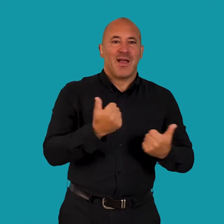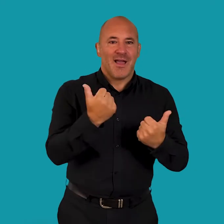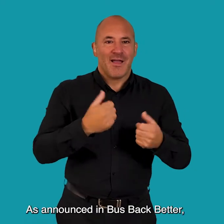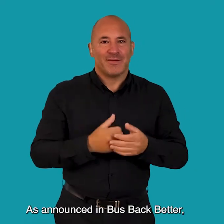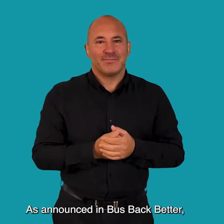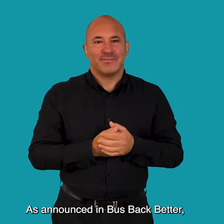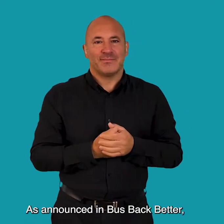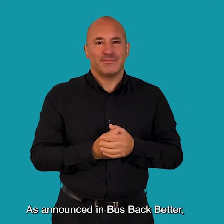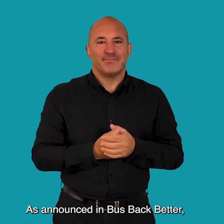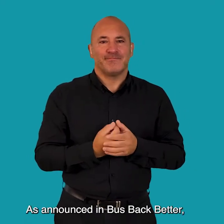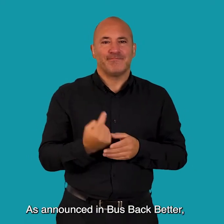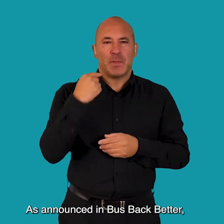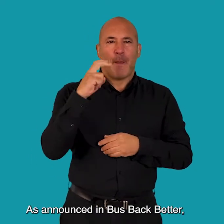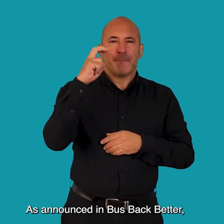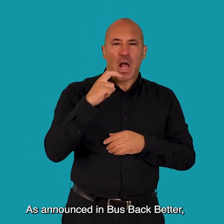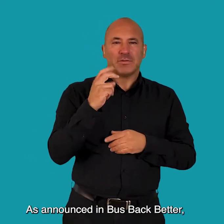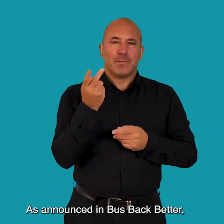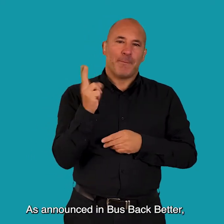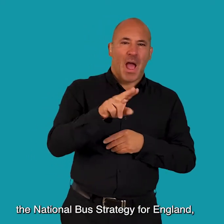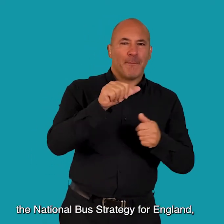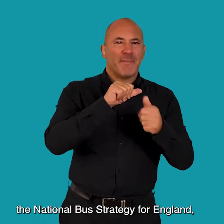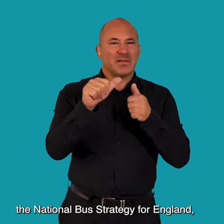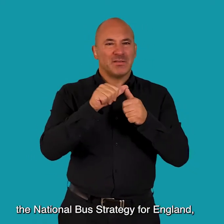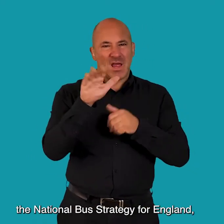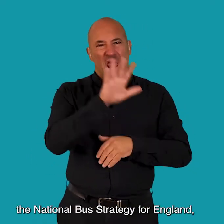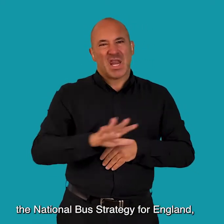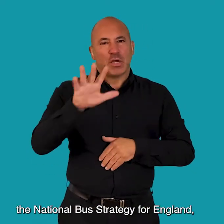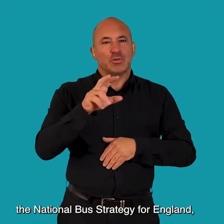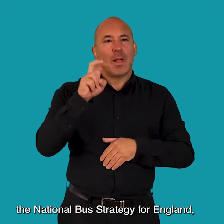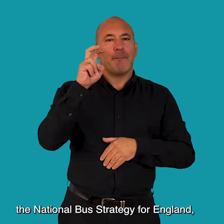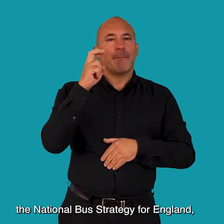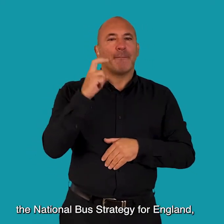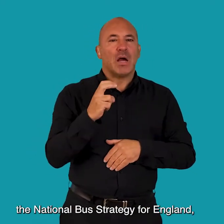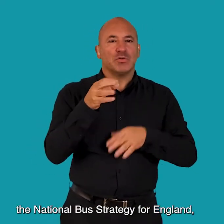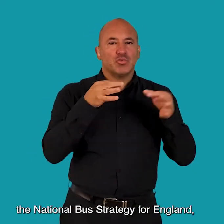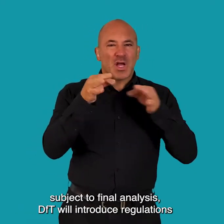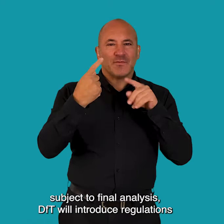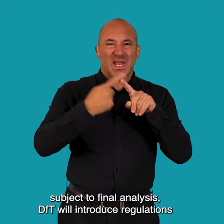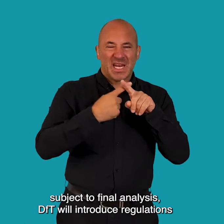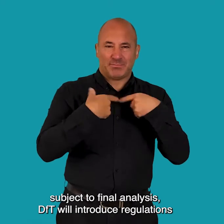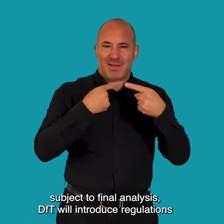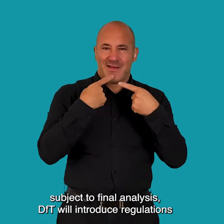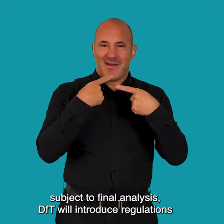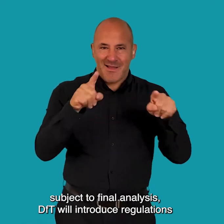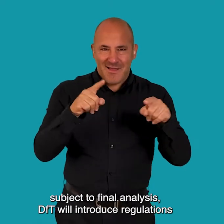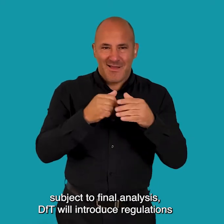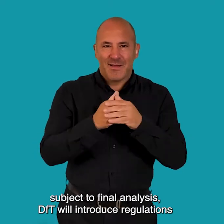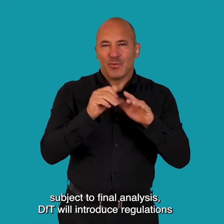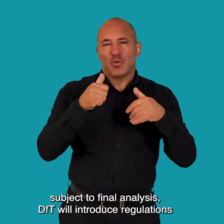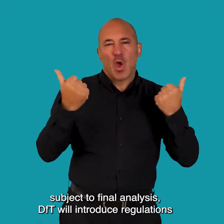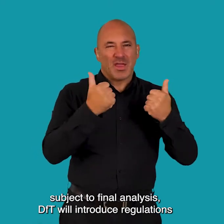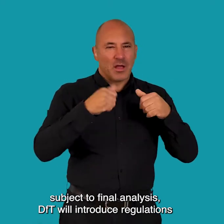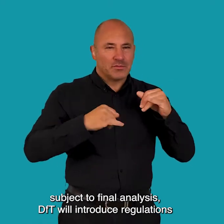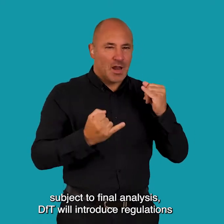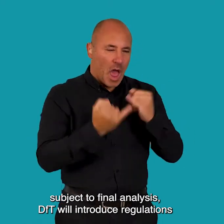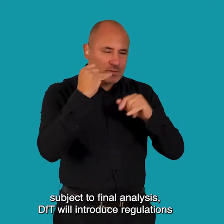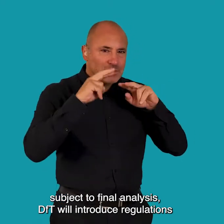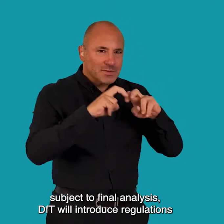As announced in Bus Back Better, the National Bus Strategy for England, subject to final analysis, DFT will